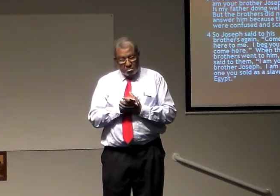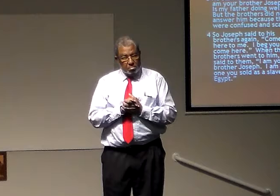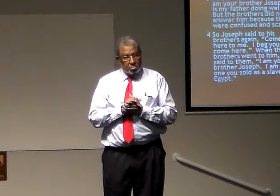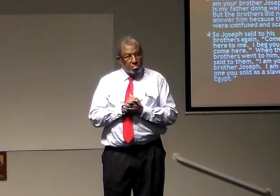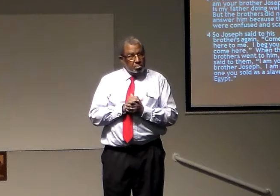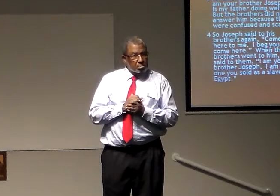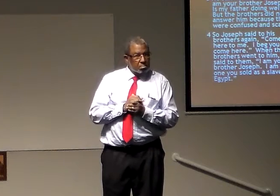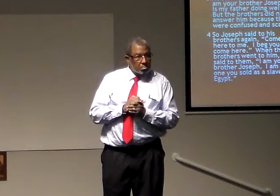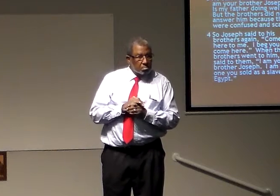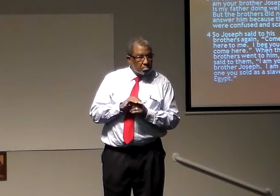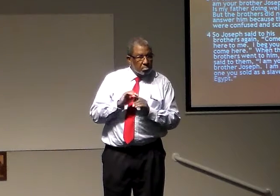He said,